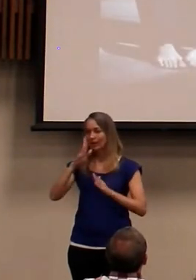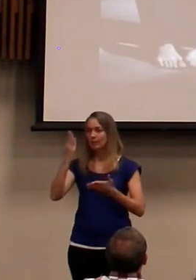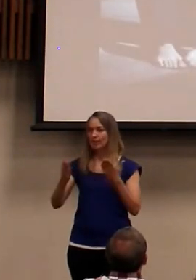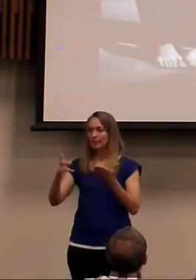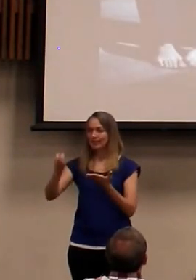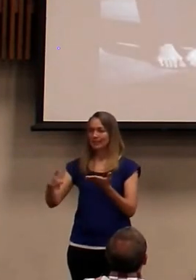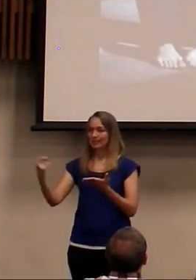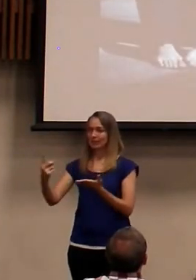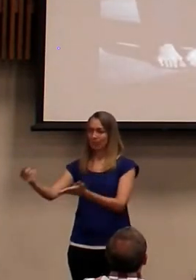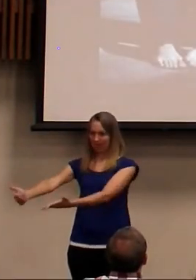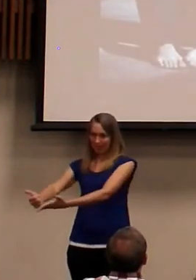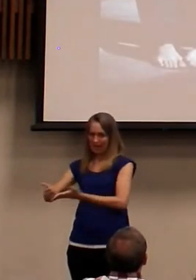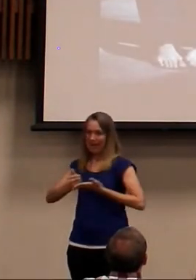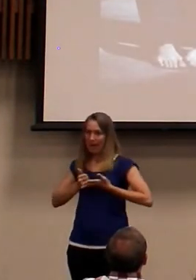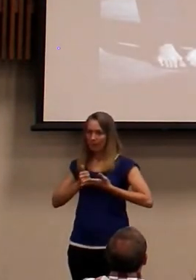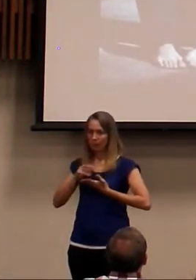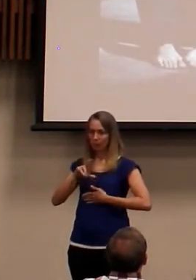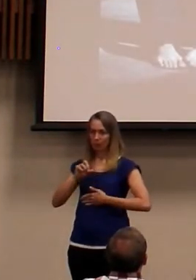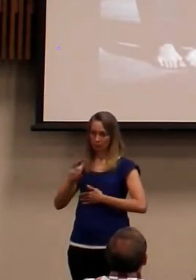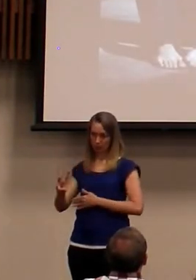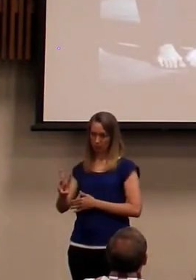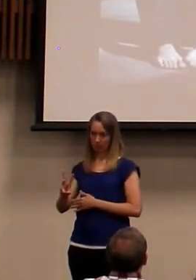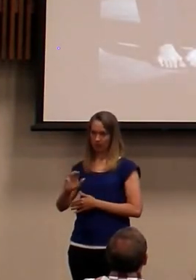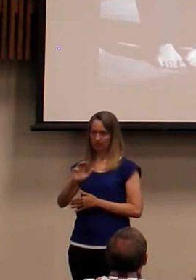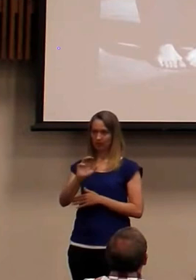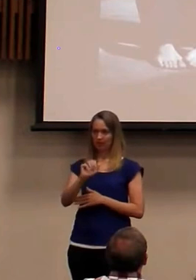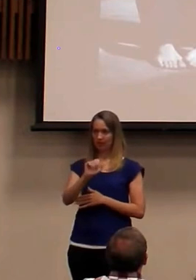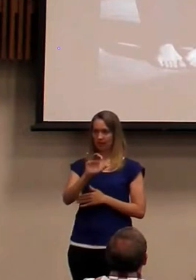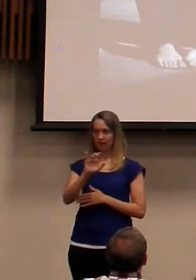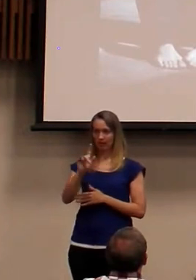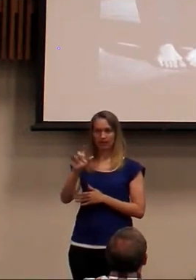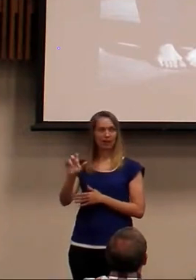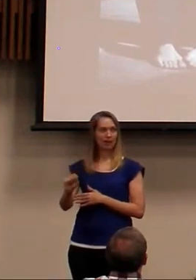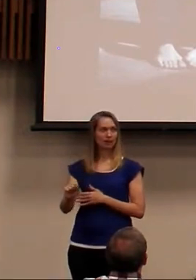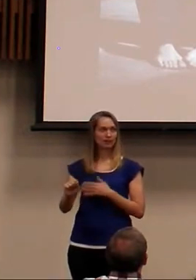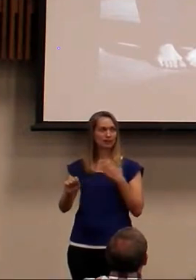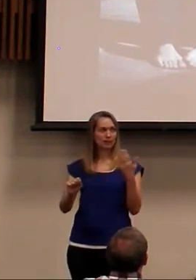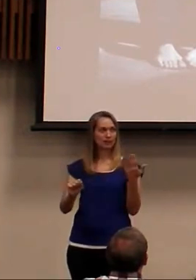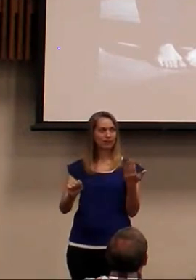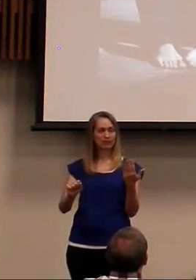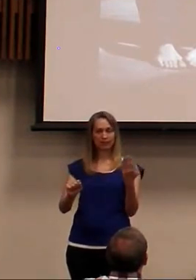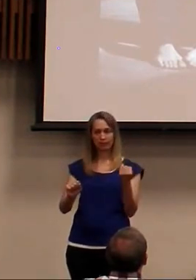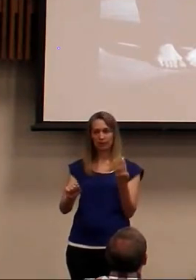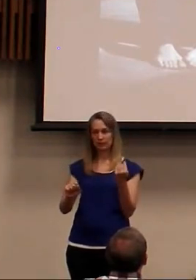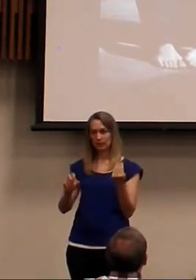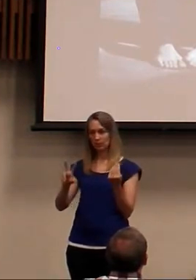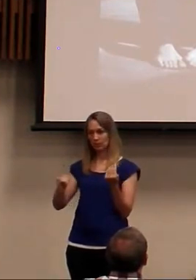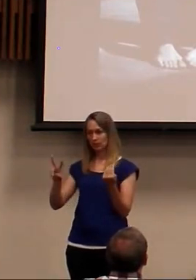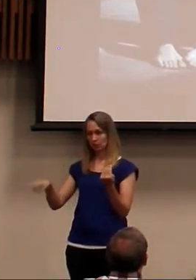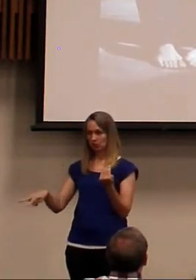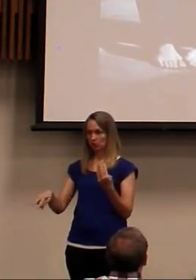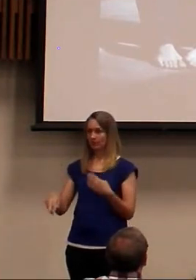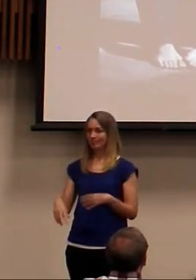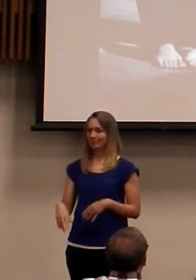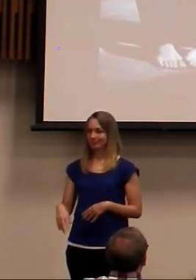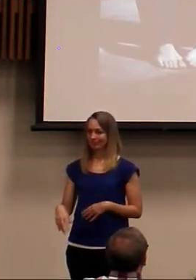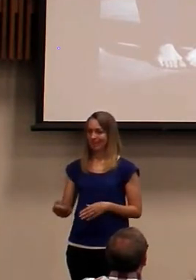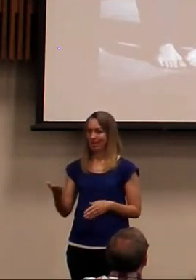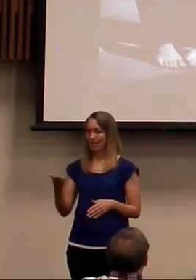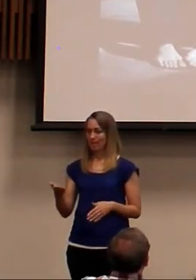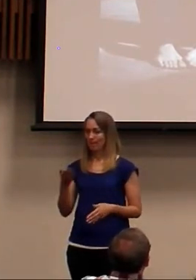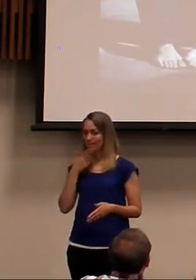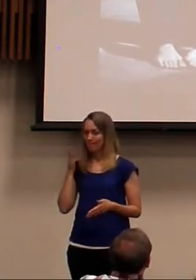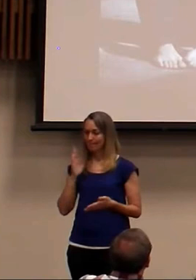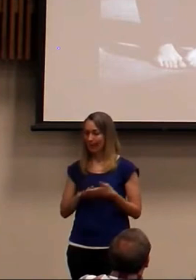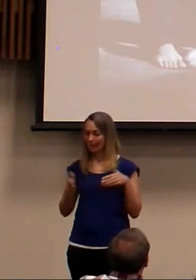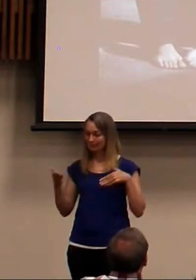you. Acts 14, verse 22, Paul says, after a really bad day, being left for dead in a field,